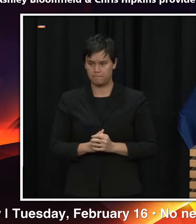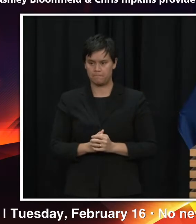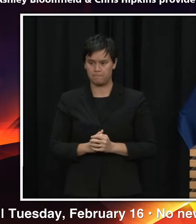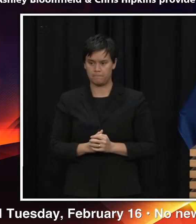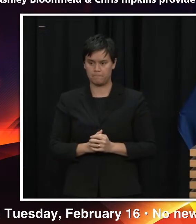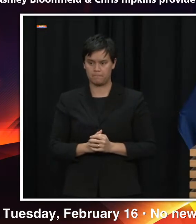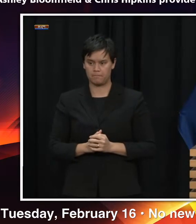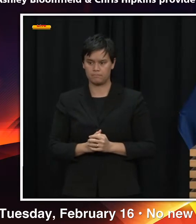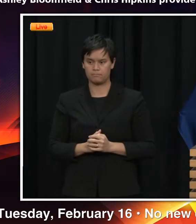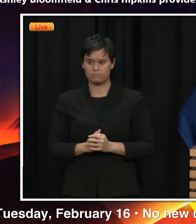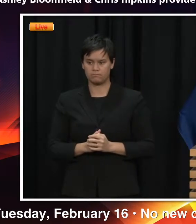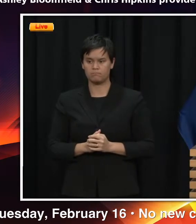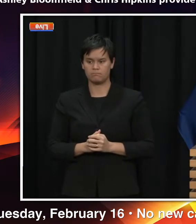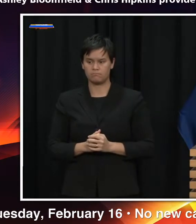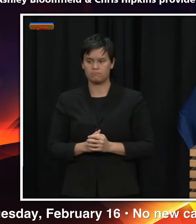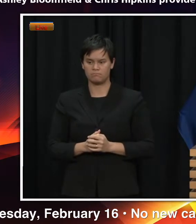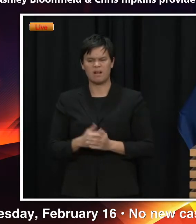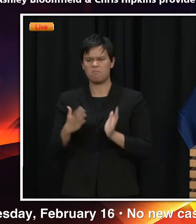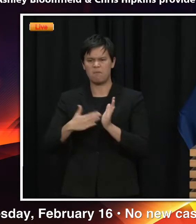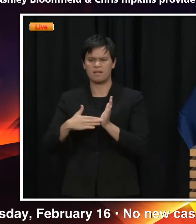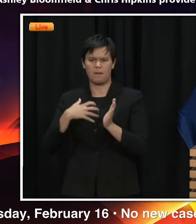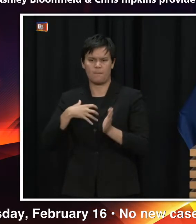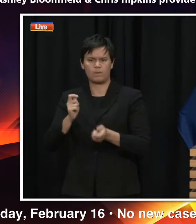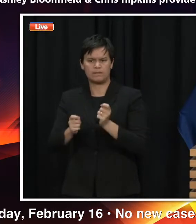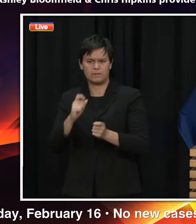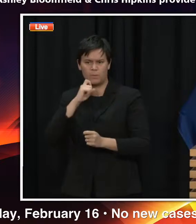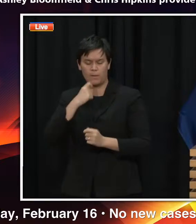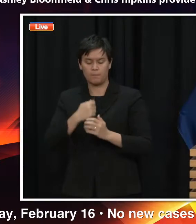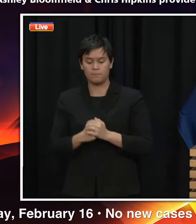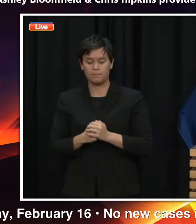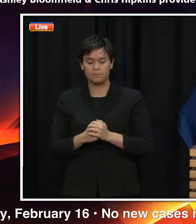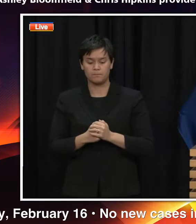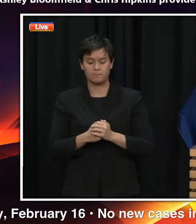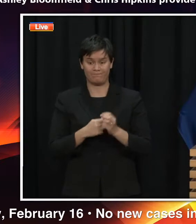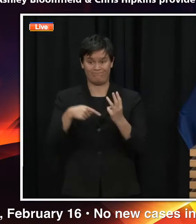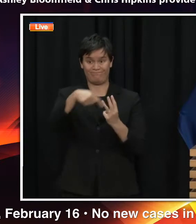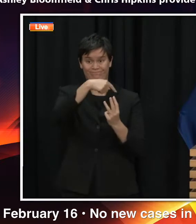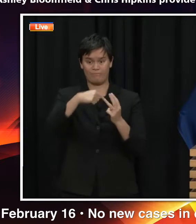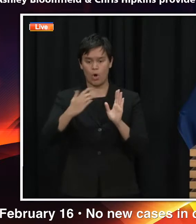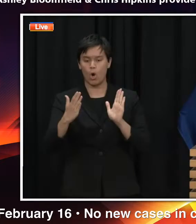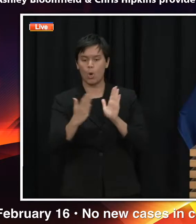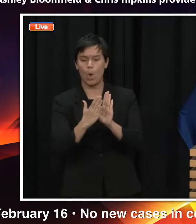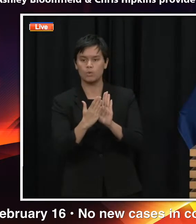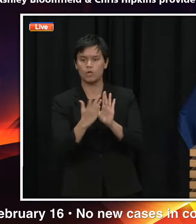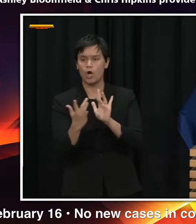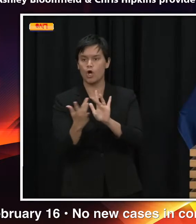Contact tracing inquiries have now identified 109 close contacts outside the